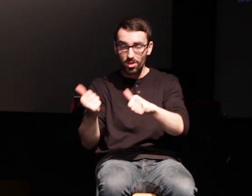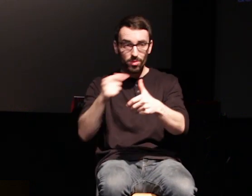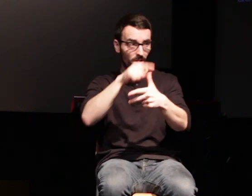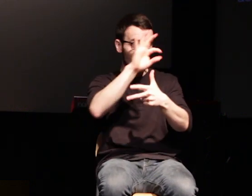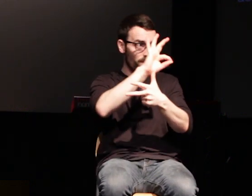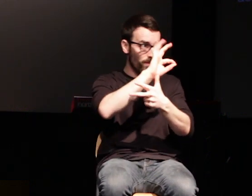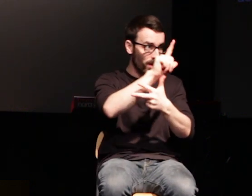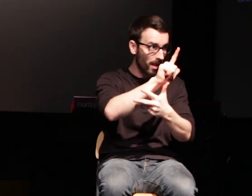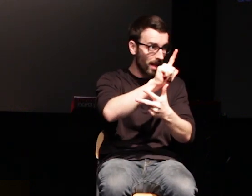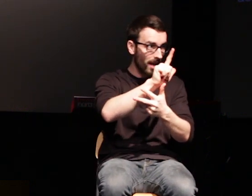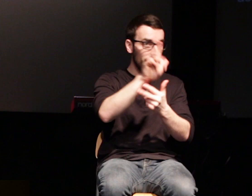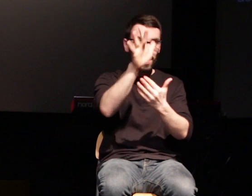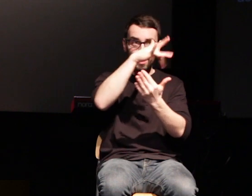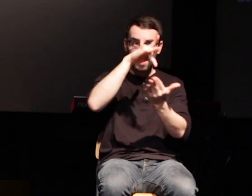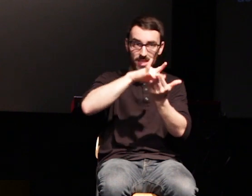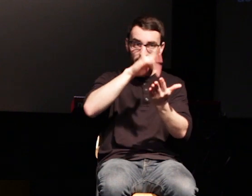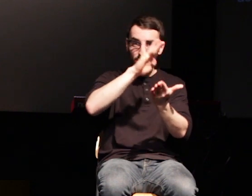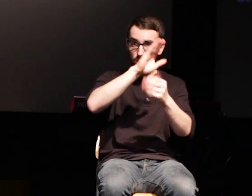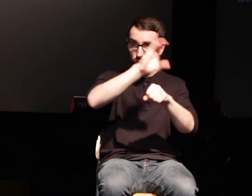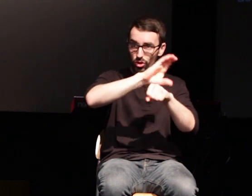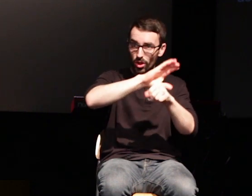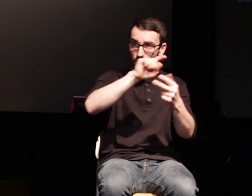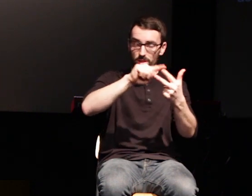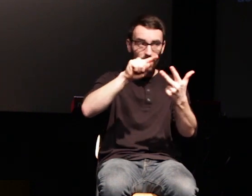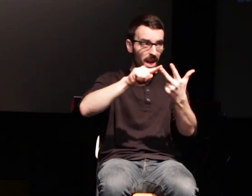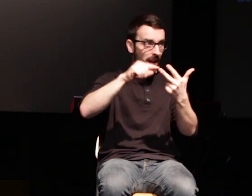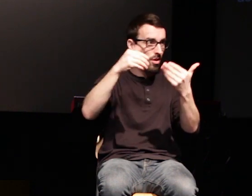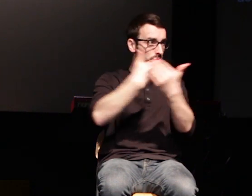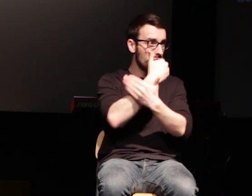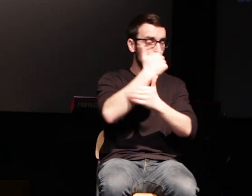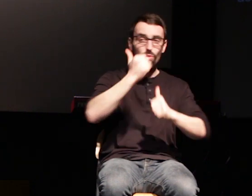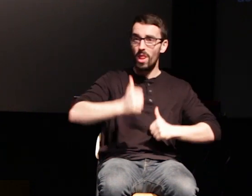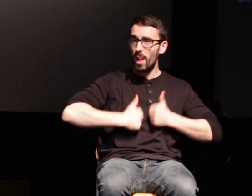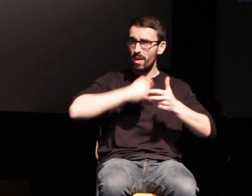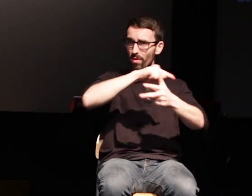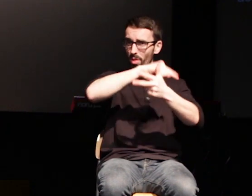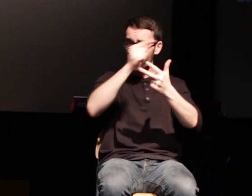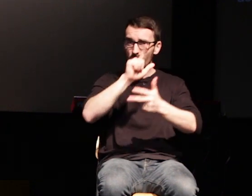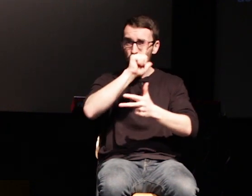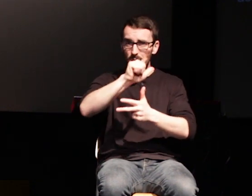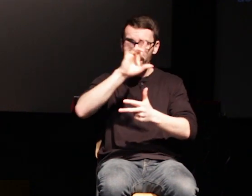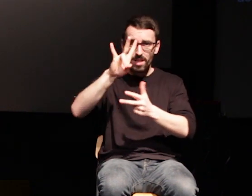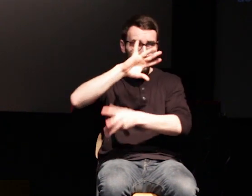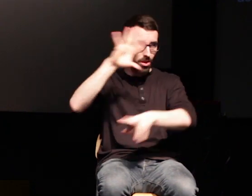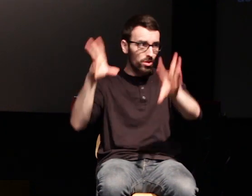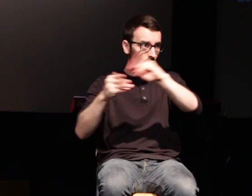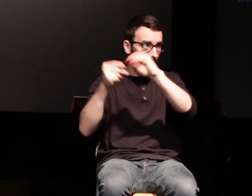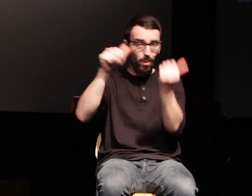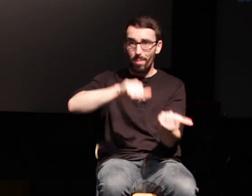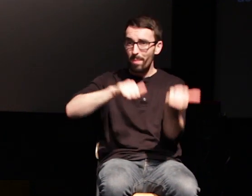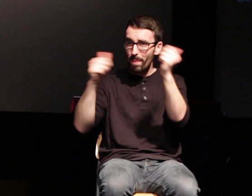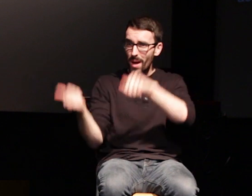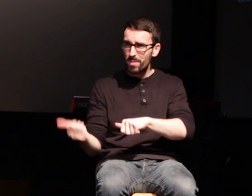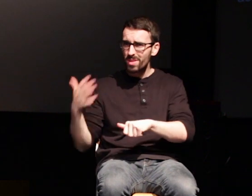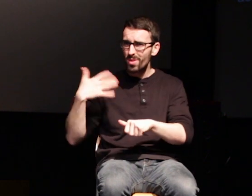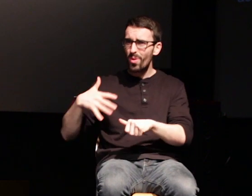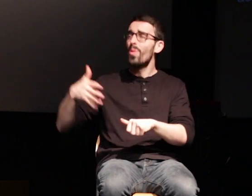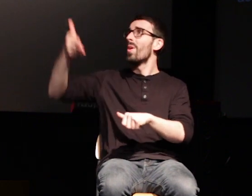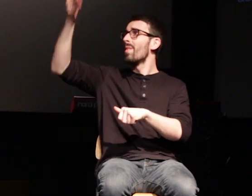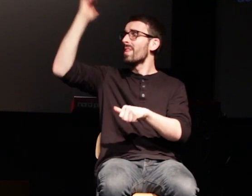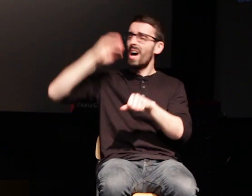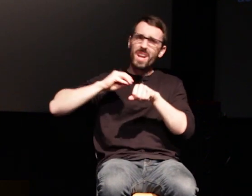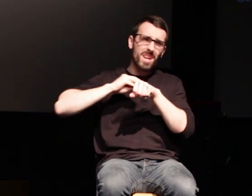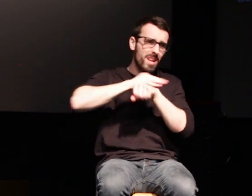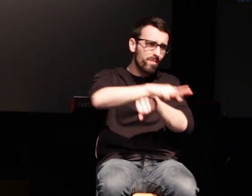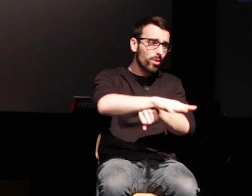Church, and New Life. 27 people, just an outward display of what God has been doing in them through the lives of people